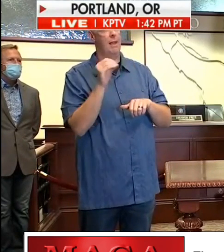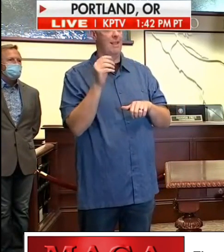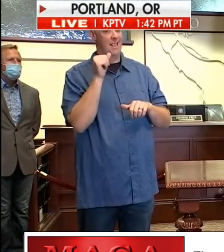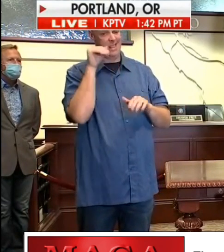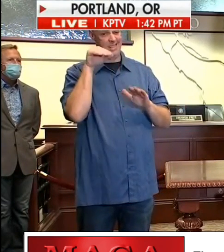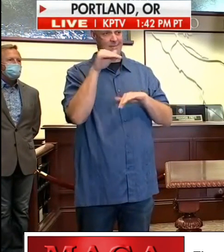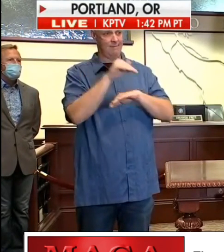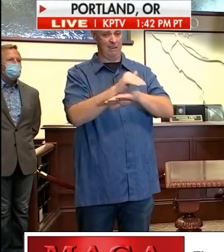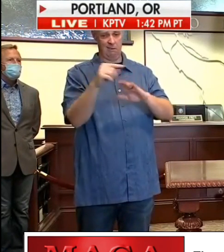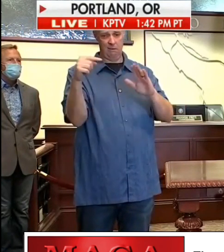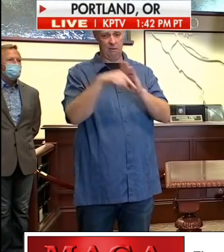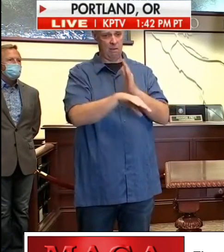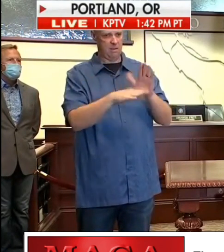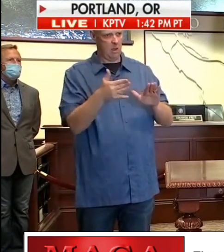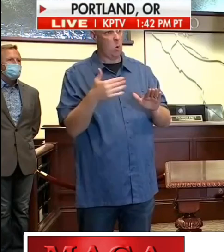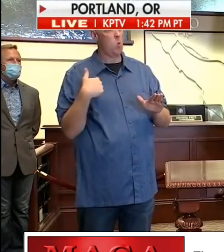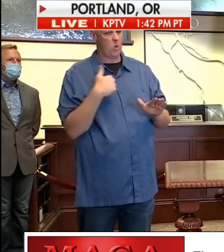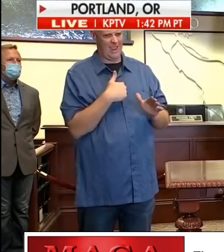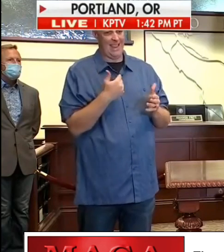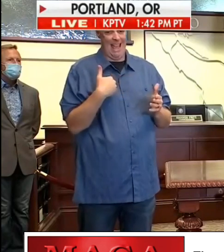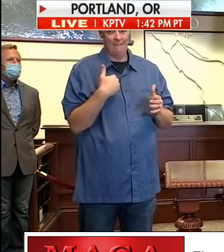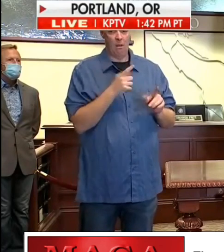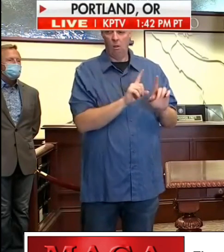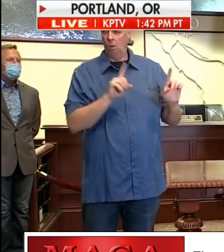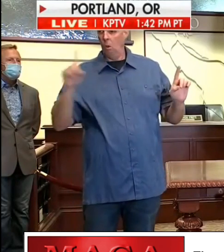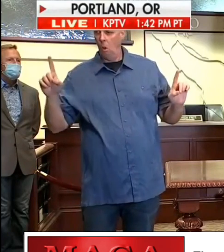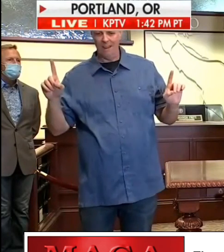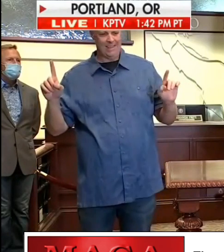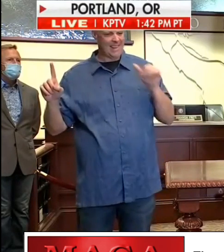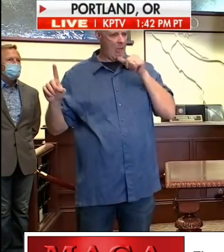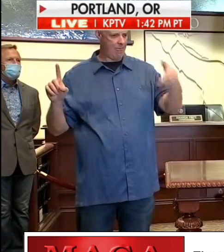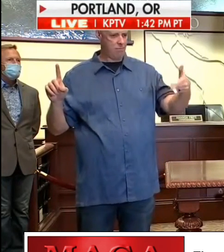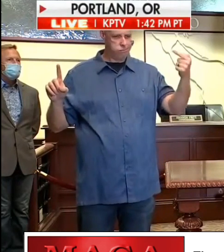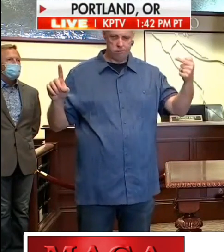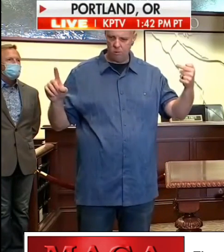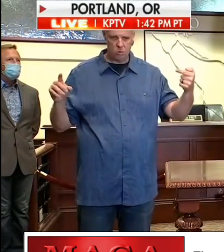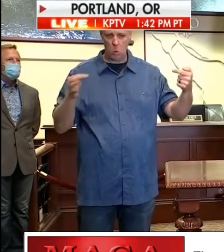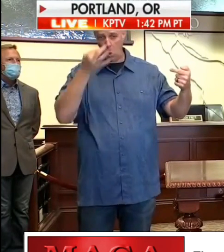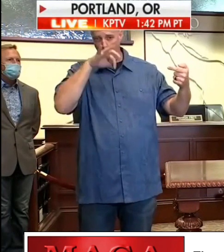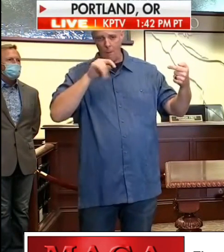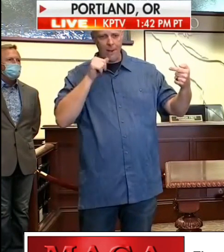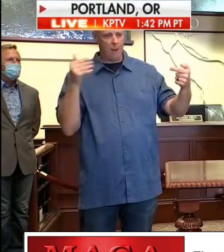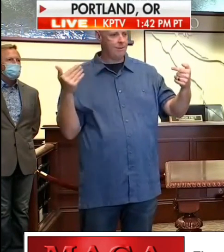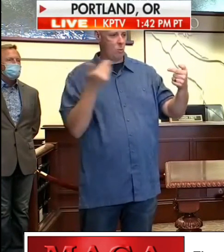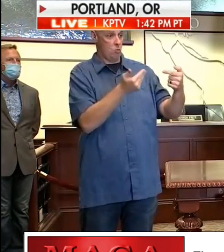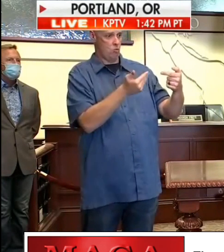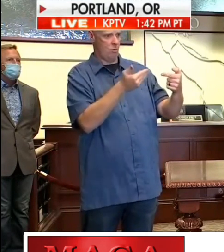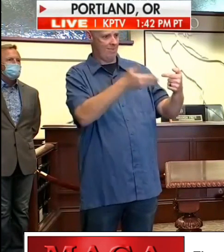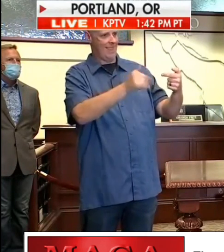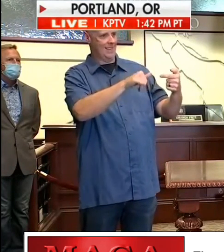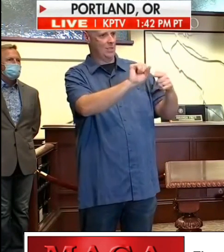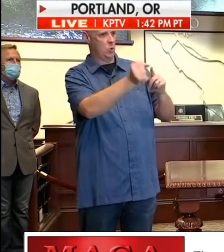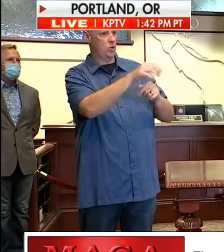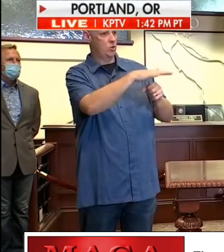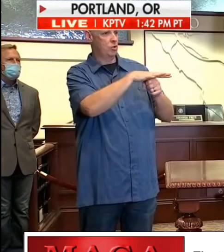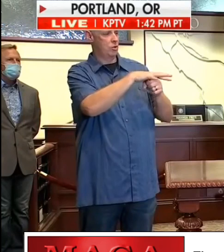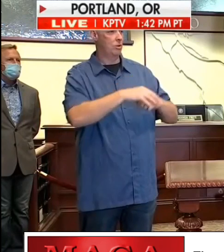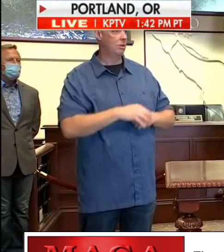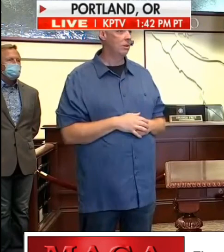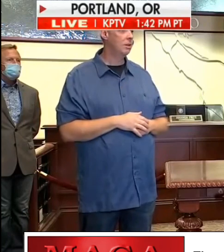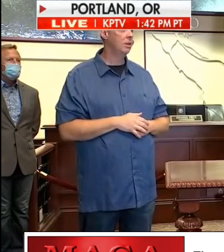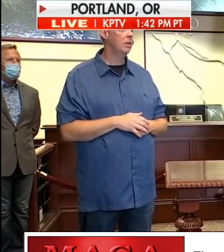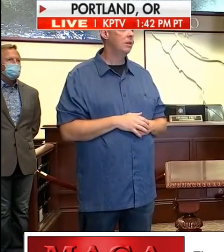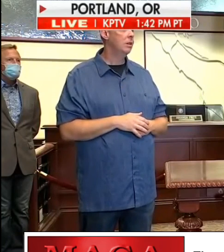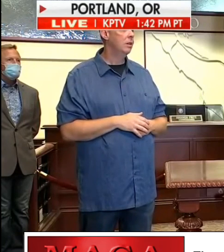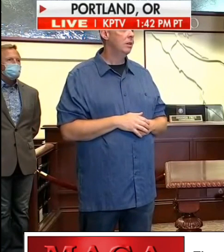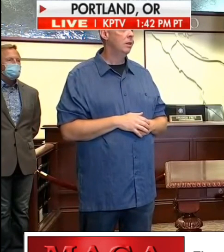homicide last night, we had resources nearby. They just weren't right there when it happened. Just follow real quick. I mean, when I'm thinking of like police officers,